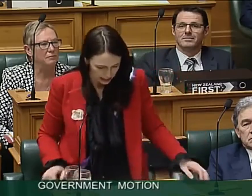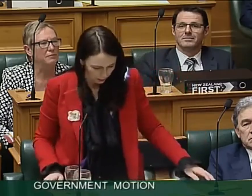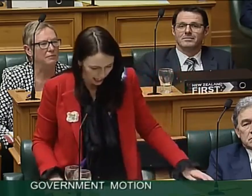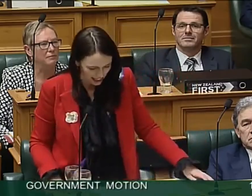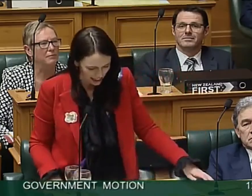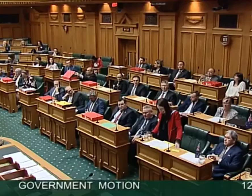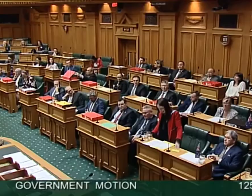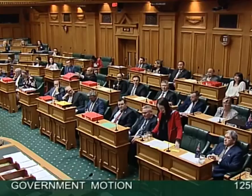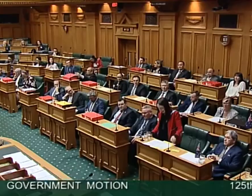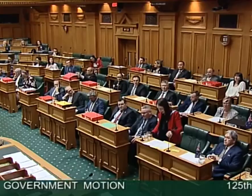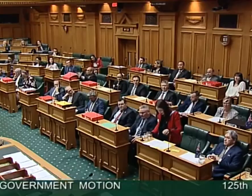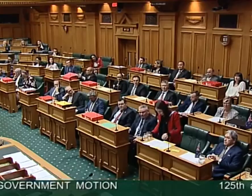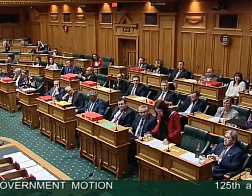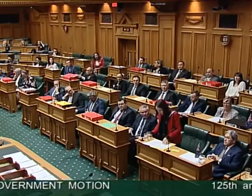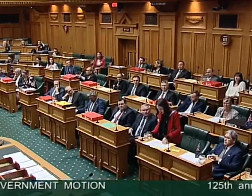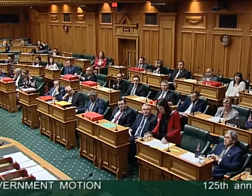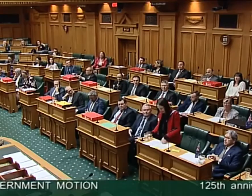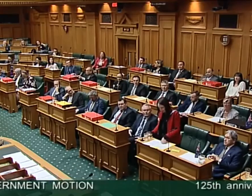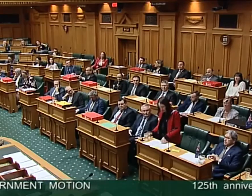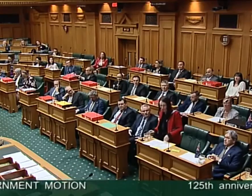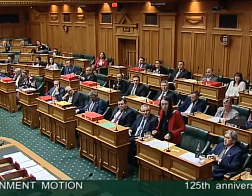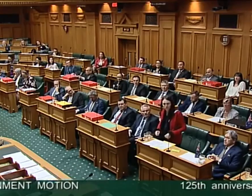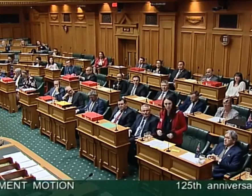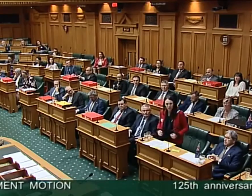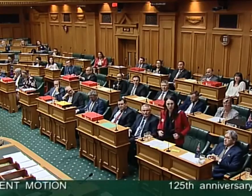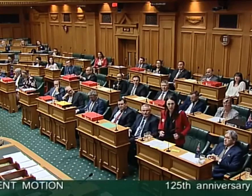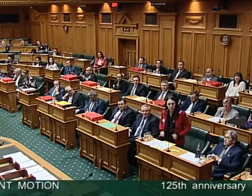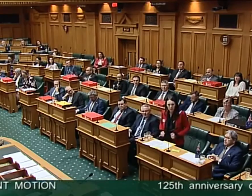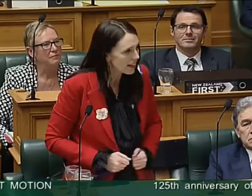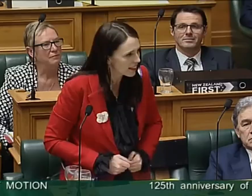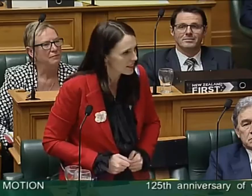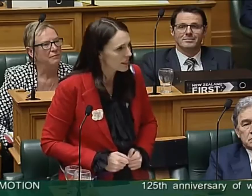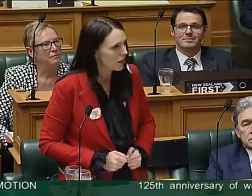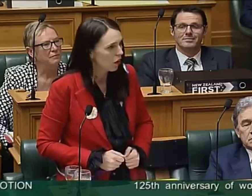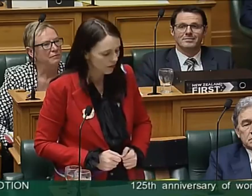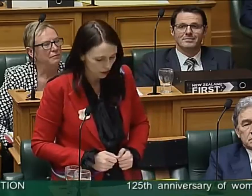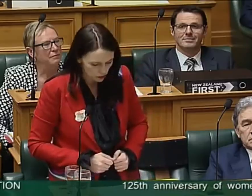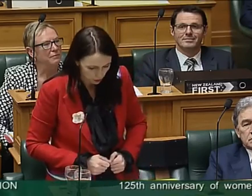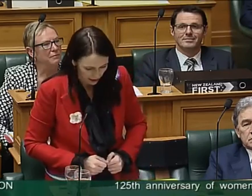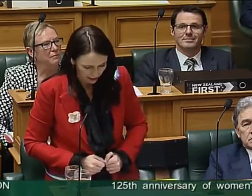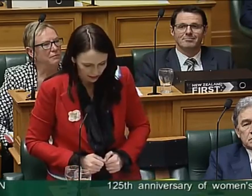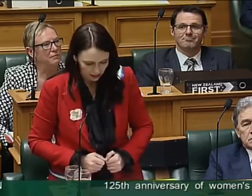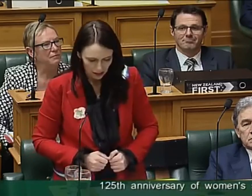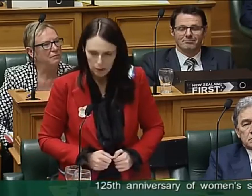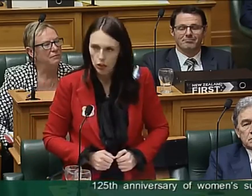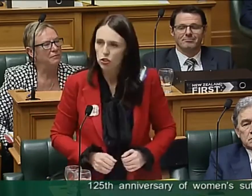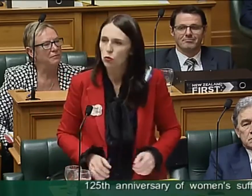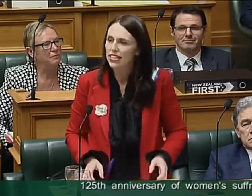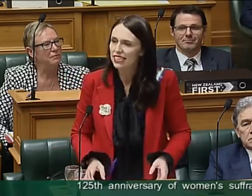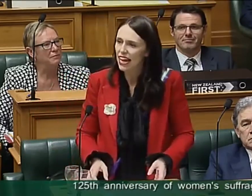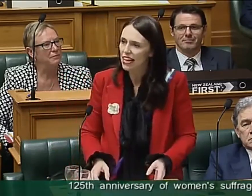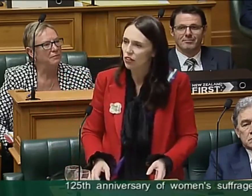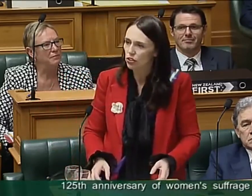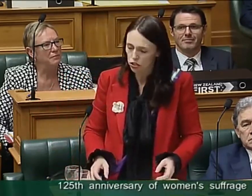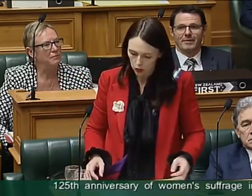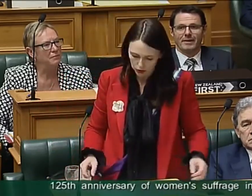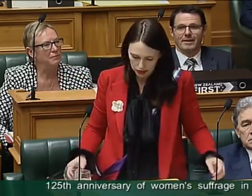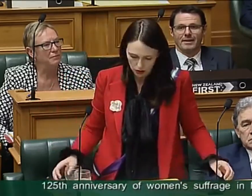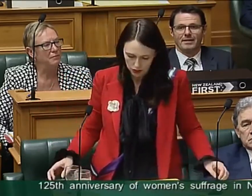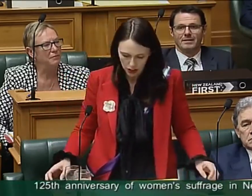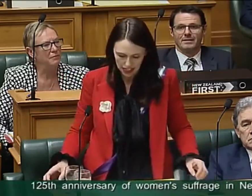in this place. And I also acknowledge the mothers of those women, because we stand